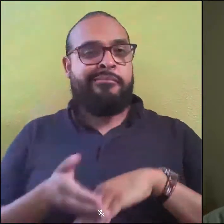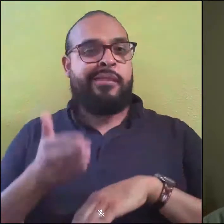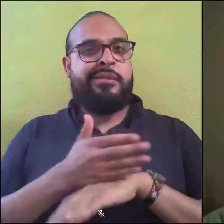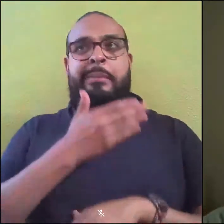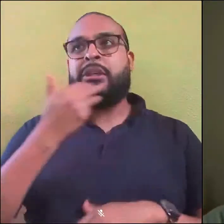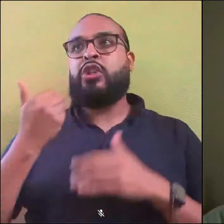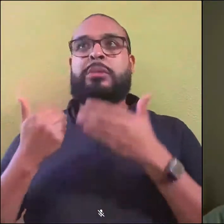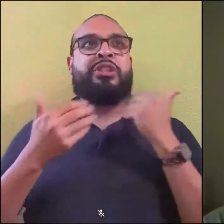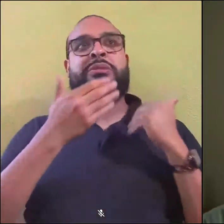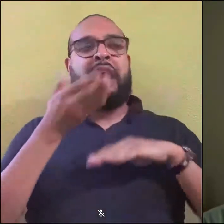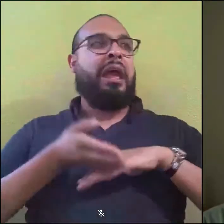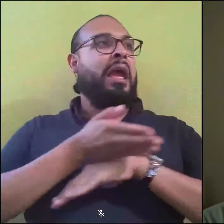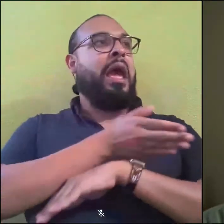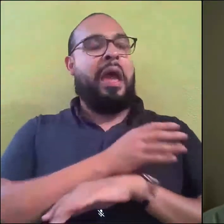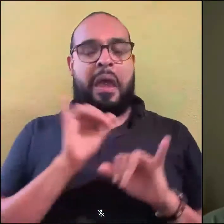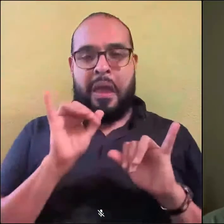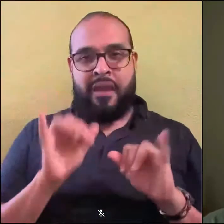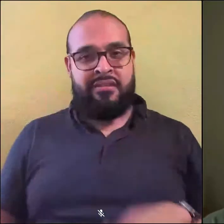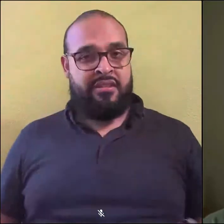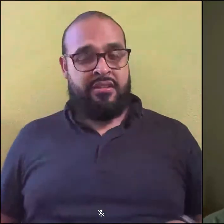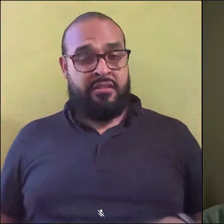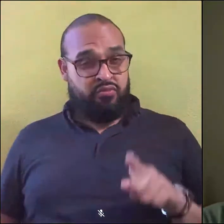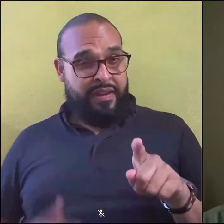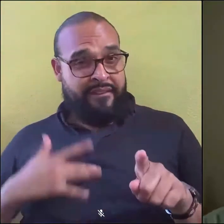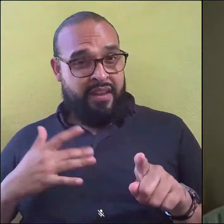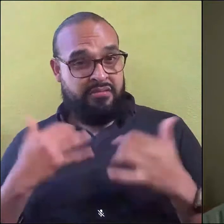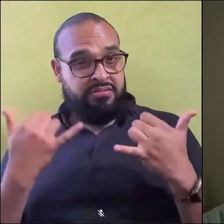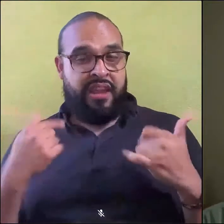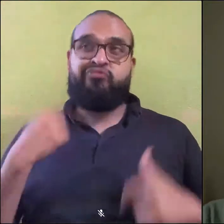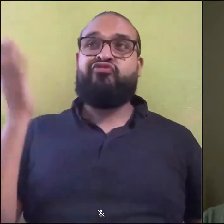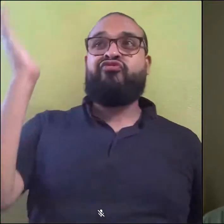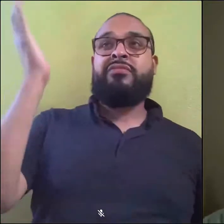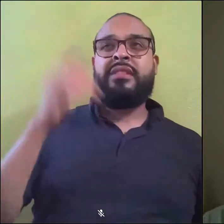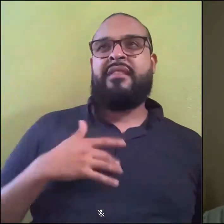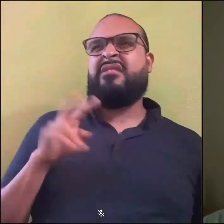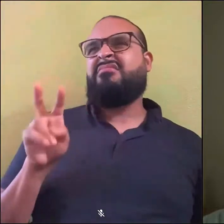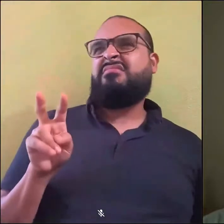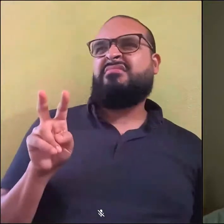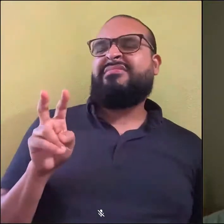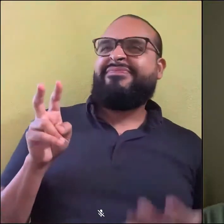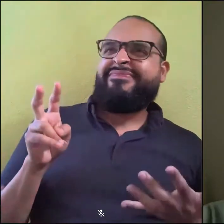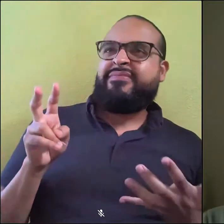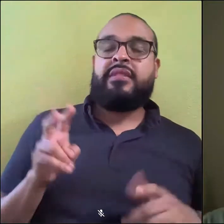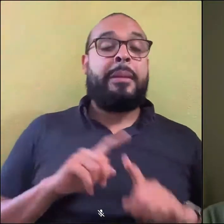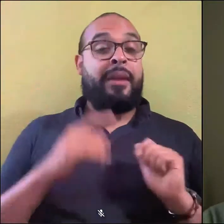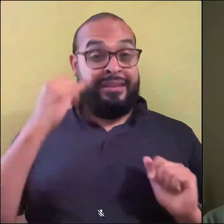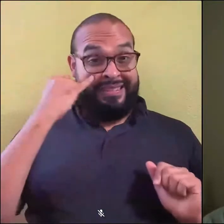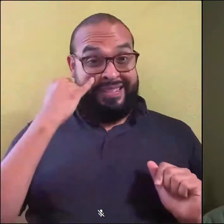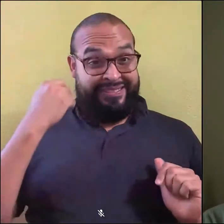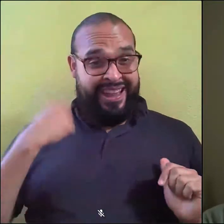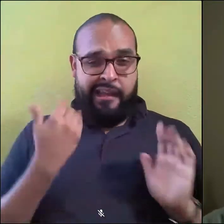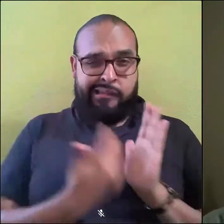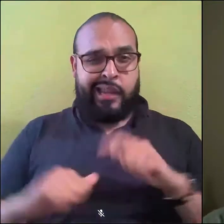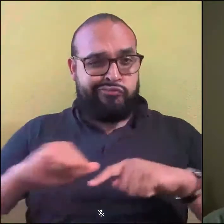sound good, if I gave this talk 30 times, 40 times, it would be better, a lot better